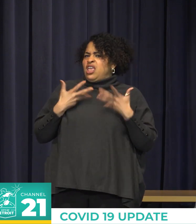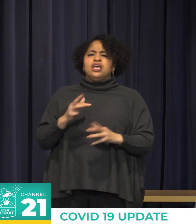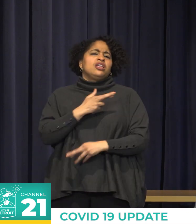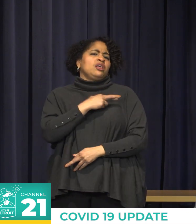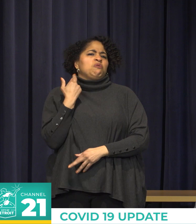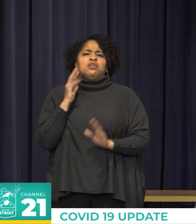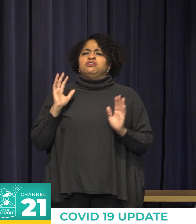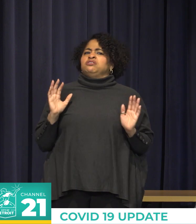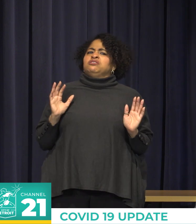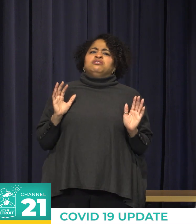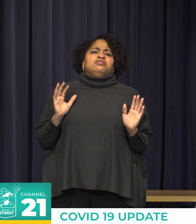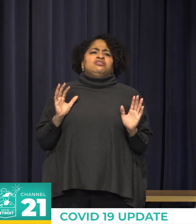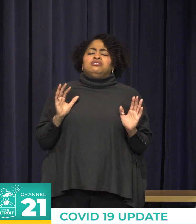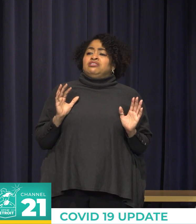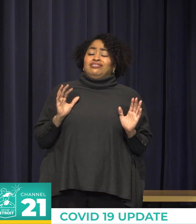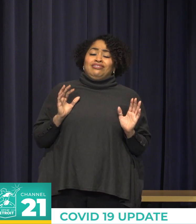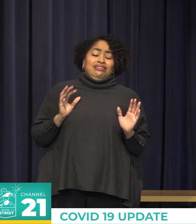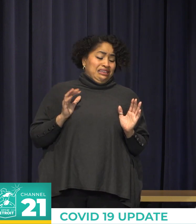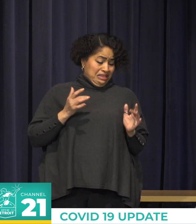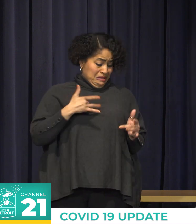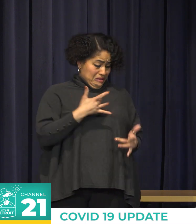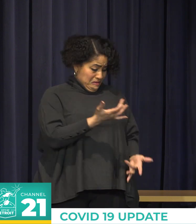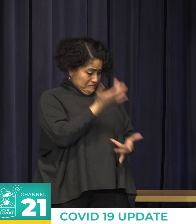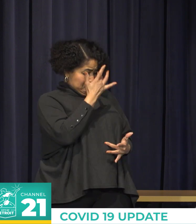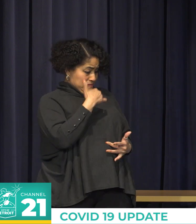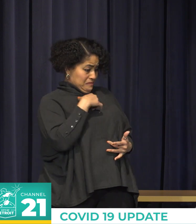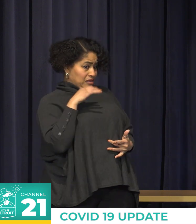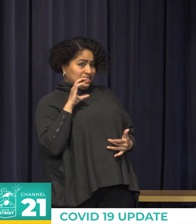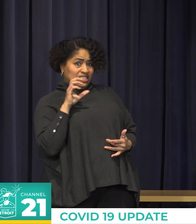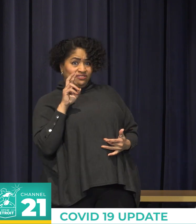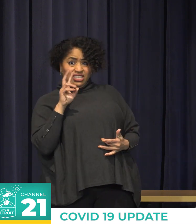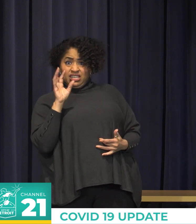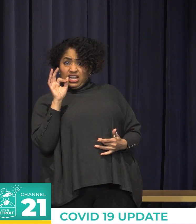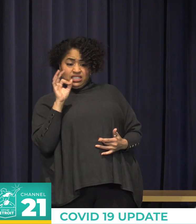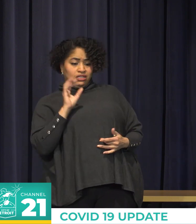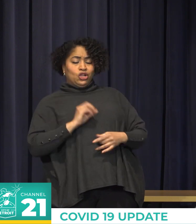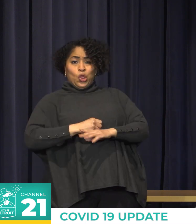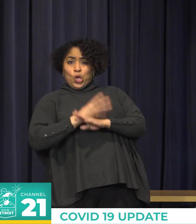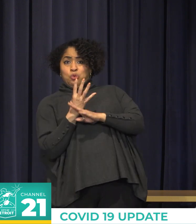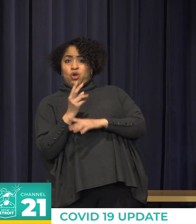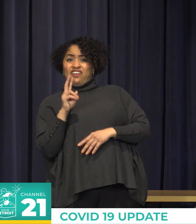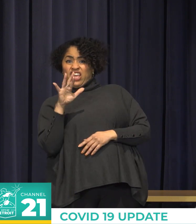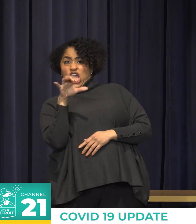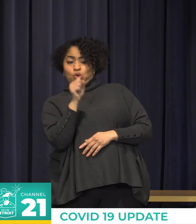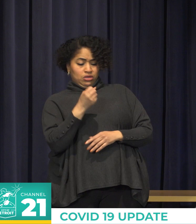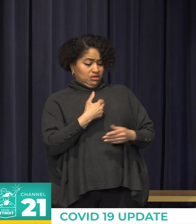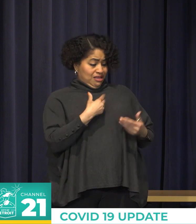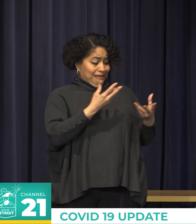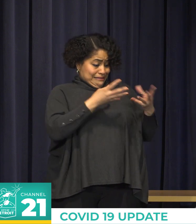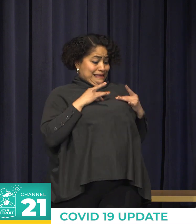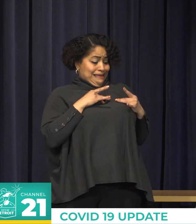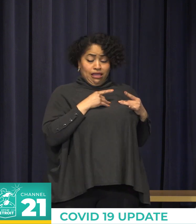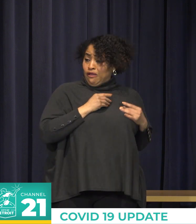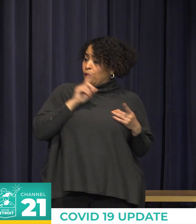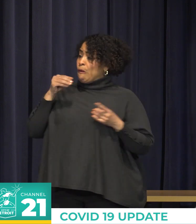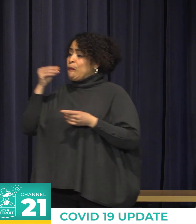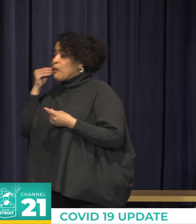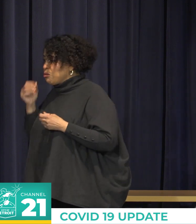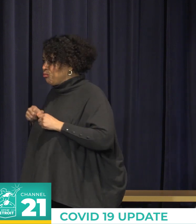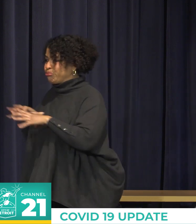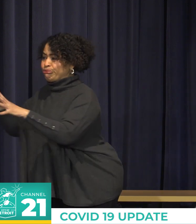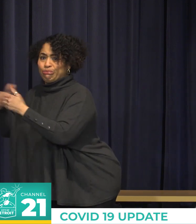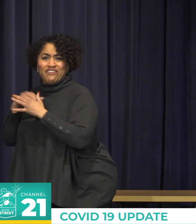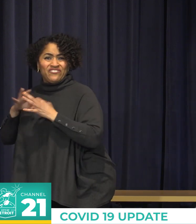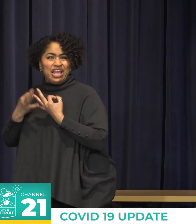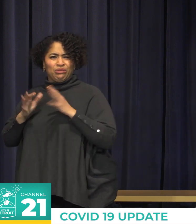risk of taking the coronavirus home with me. I'll do my job. Is there someplace else I could stay?